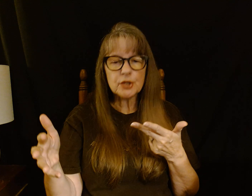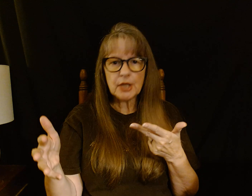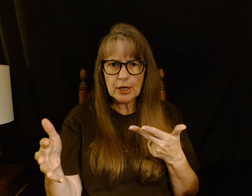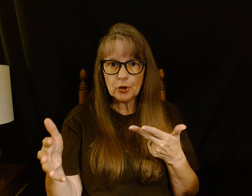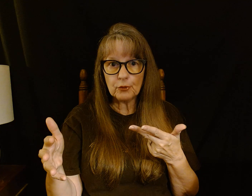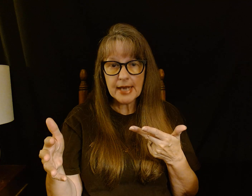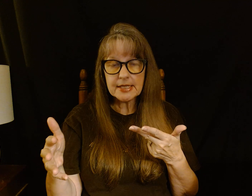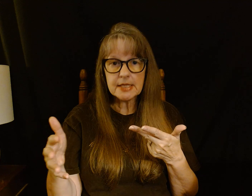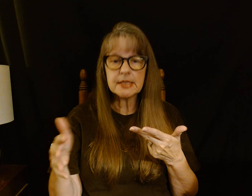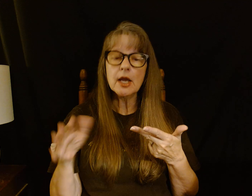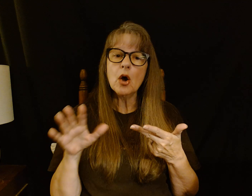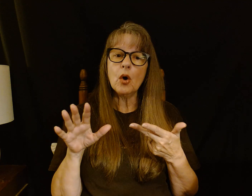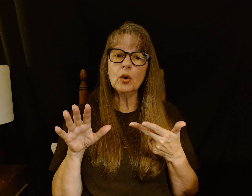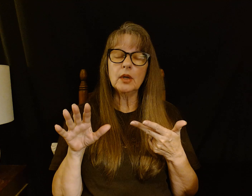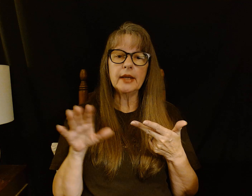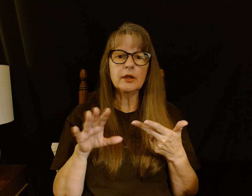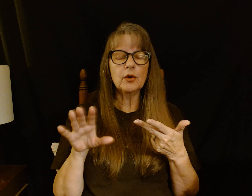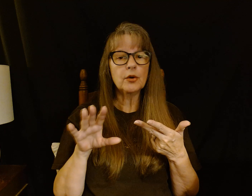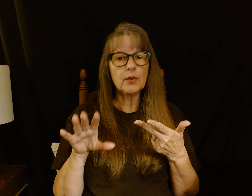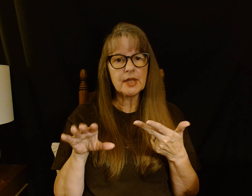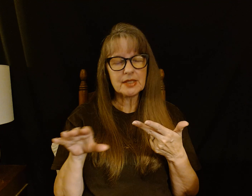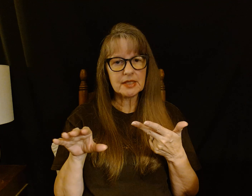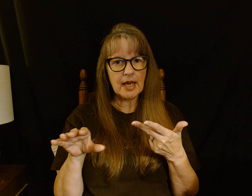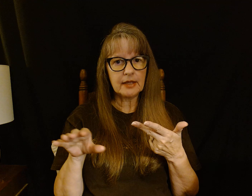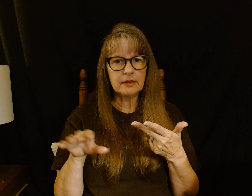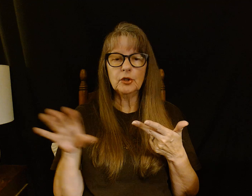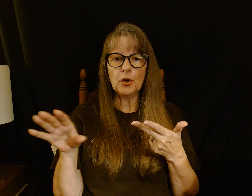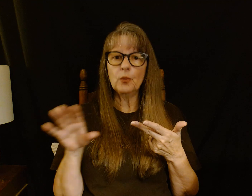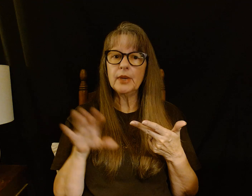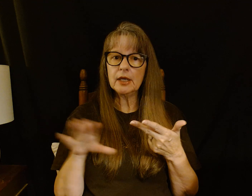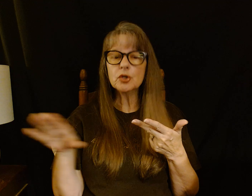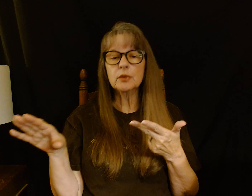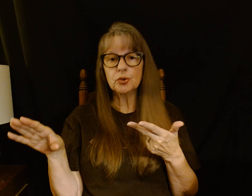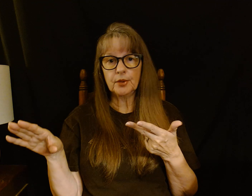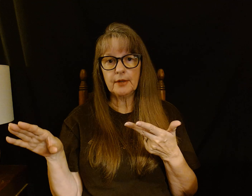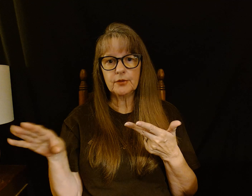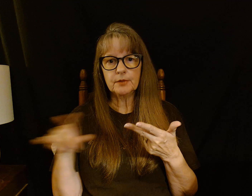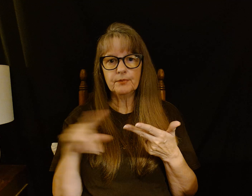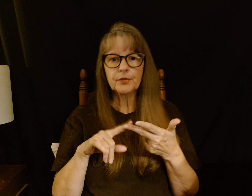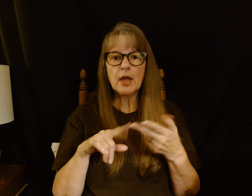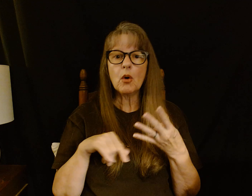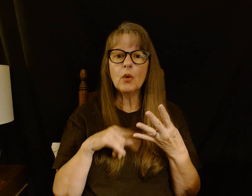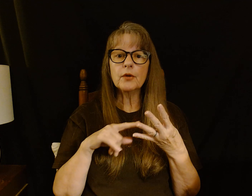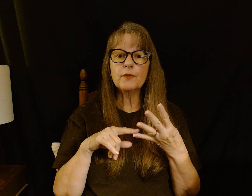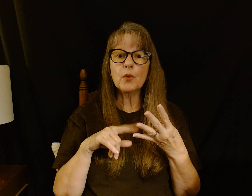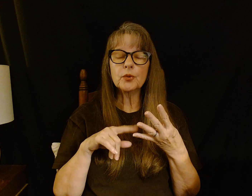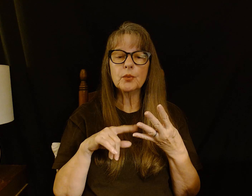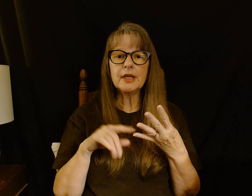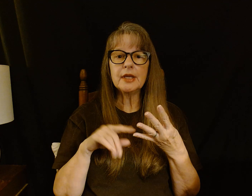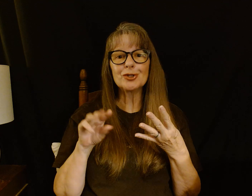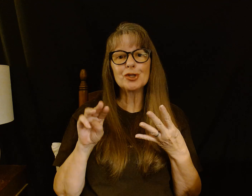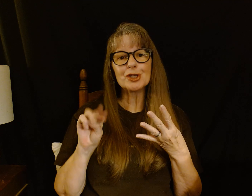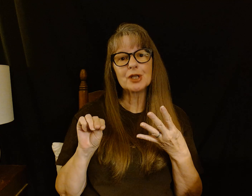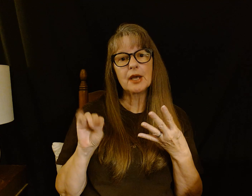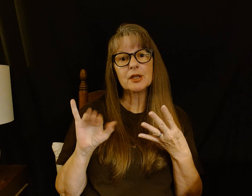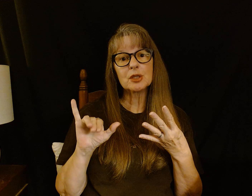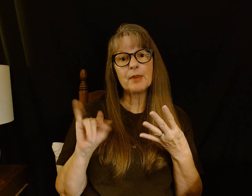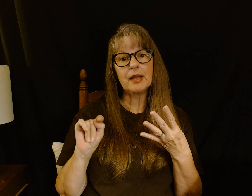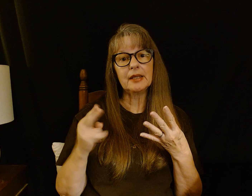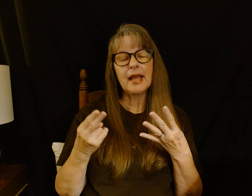kind of correct us, or like, no, that's a sign, we get into a drift. Or the fourth one is to just spell it. And